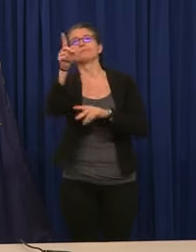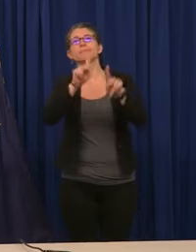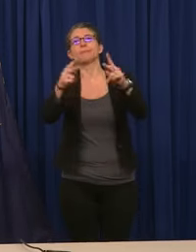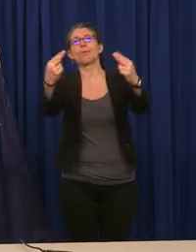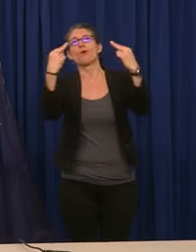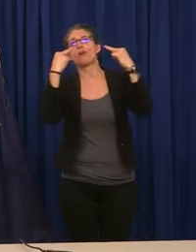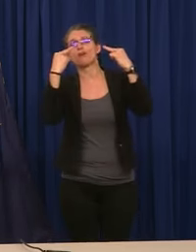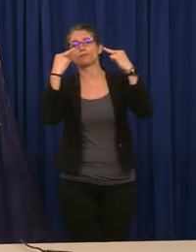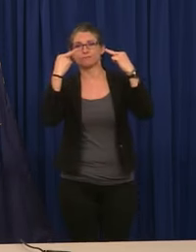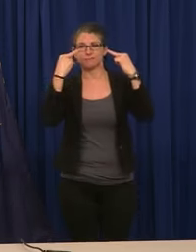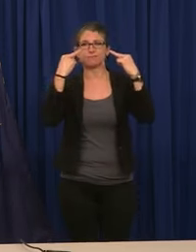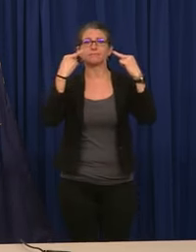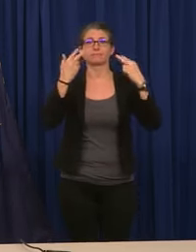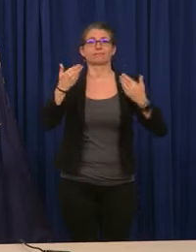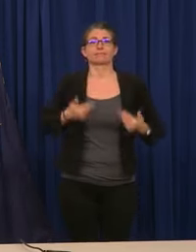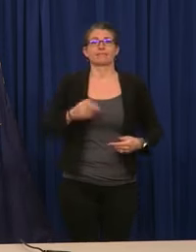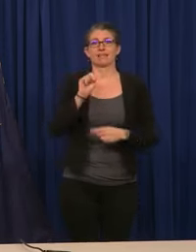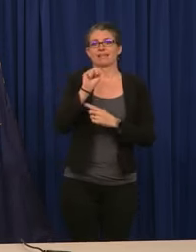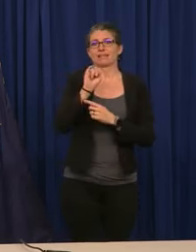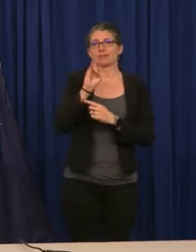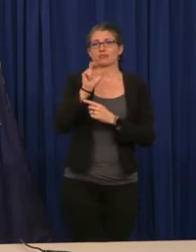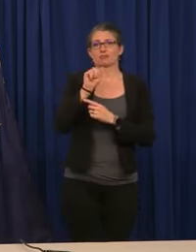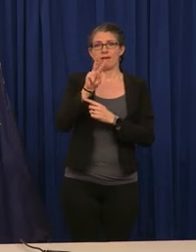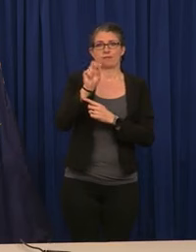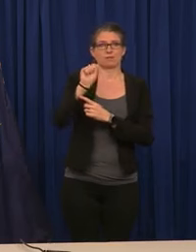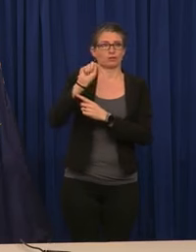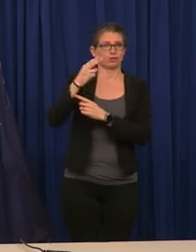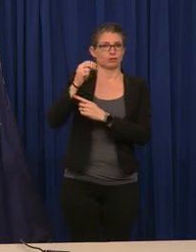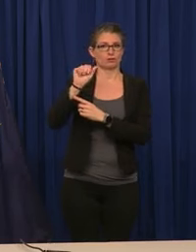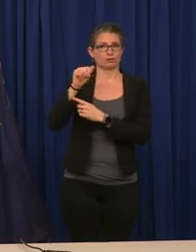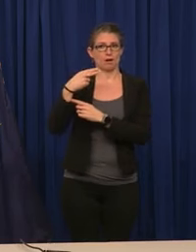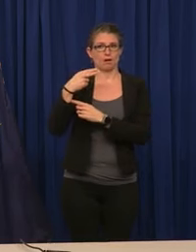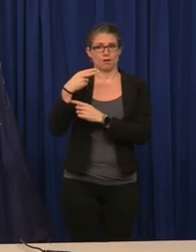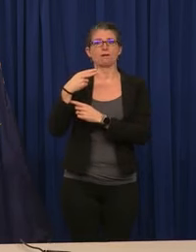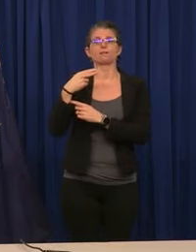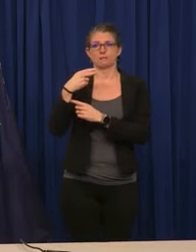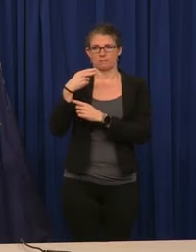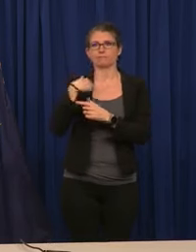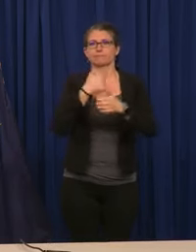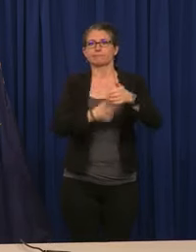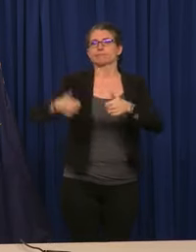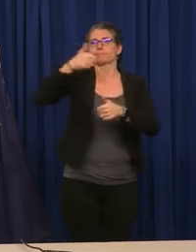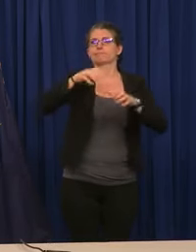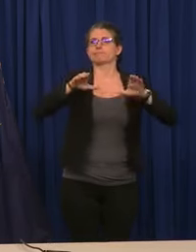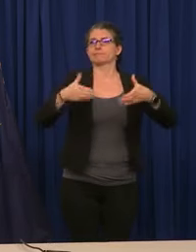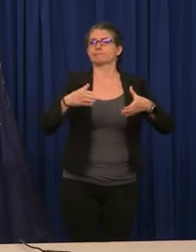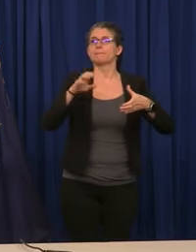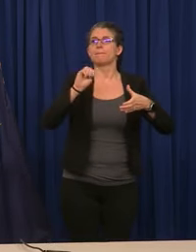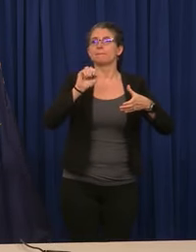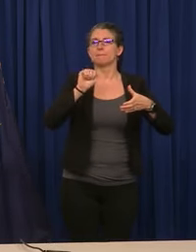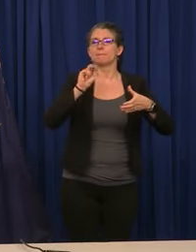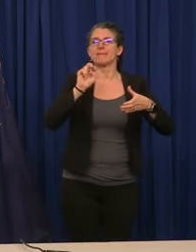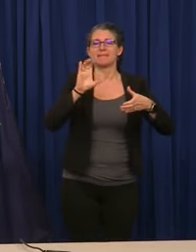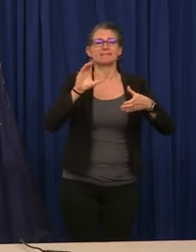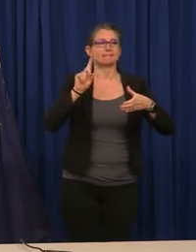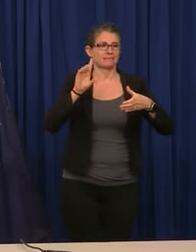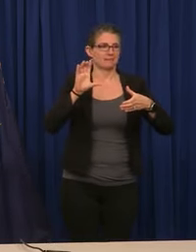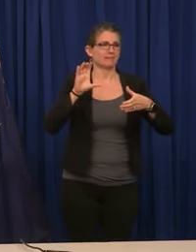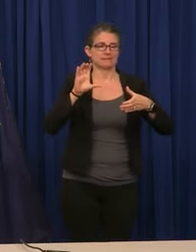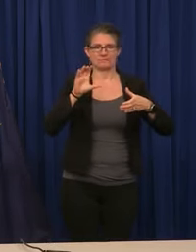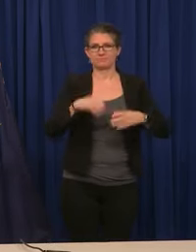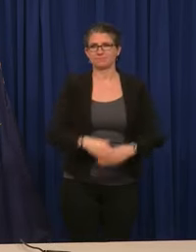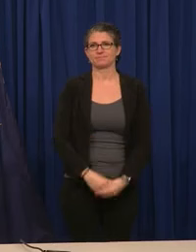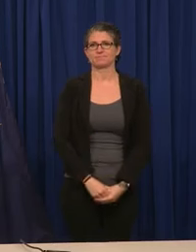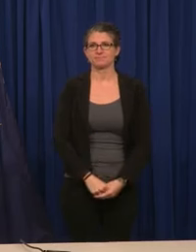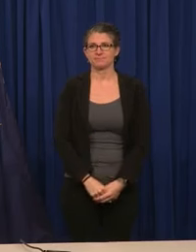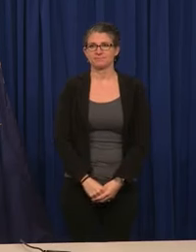Nirav Shah, and I am the director of the State of Maine Center for Disease Control and Prevention. And we